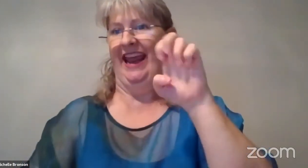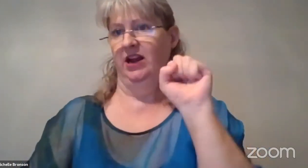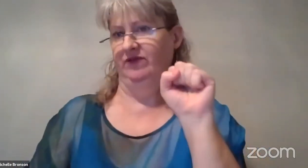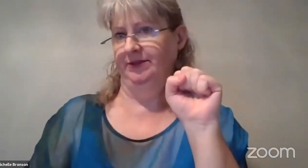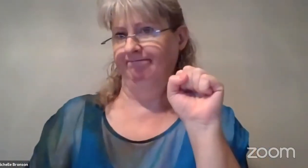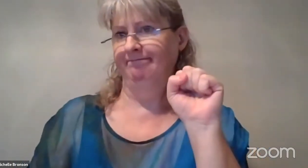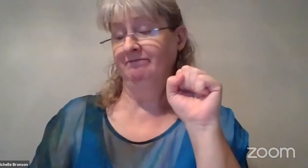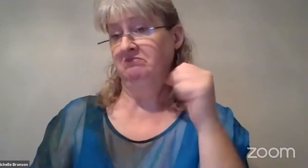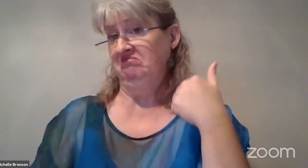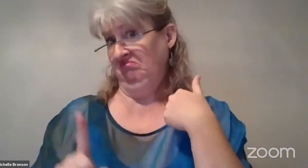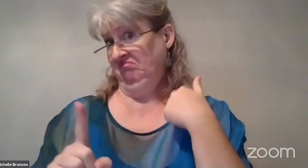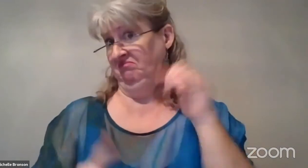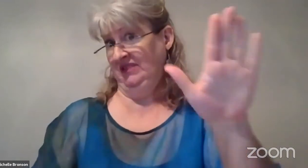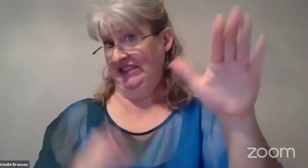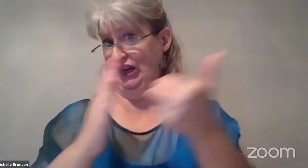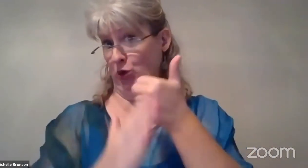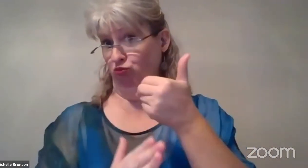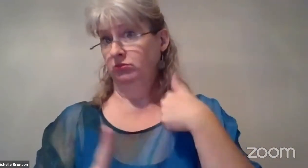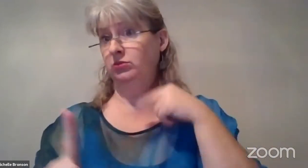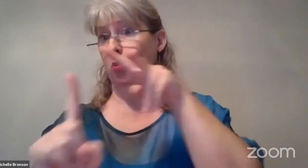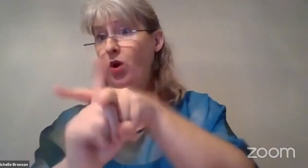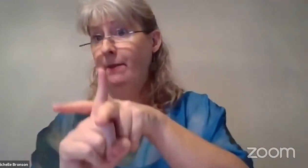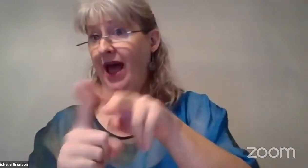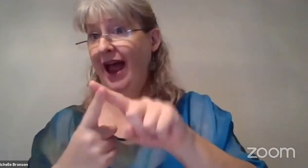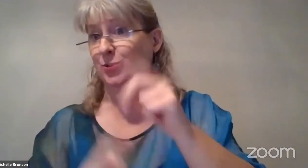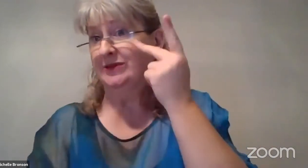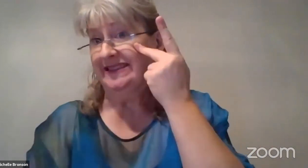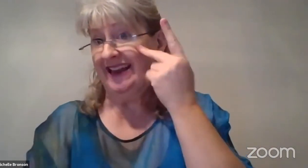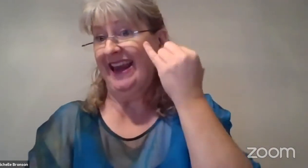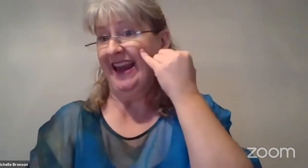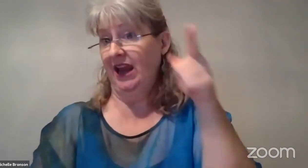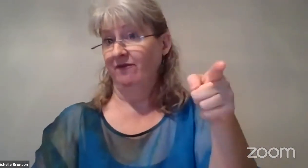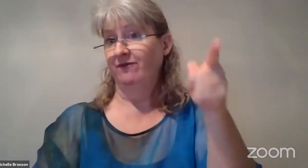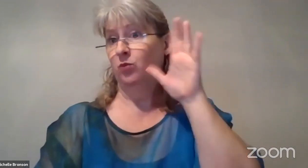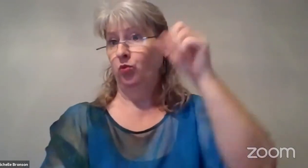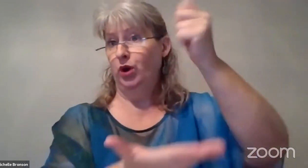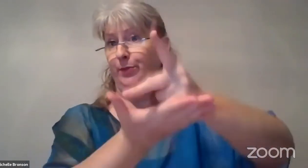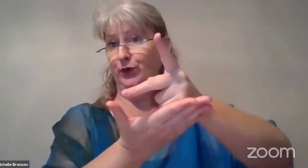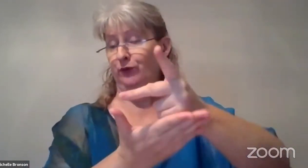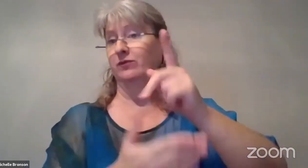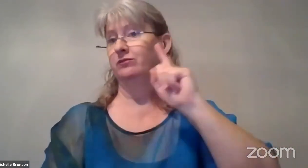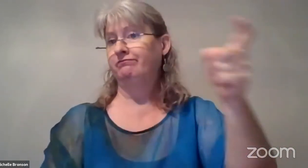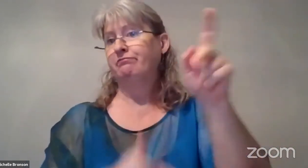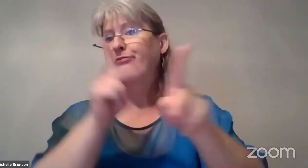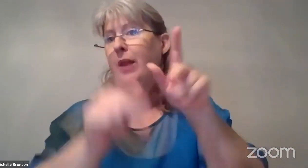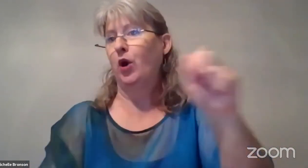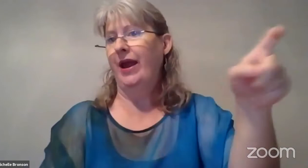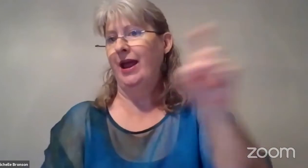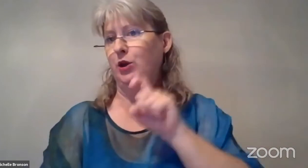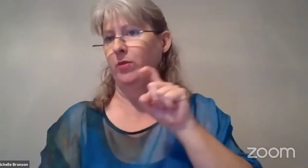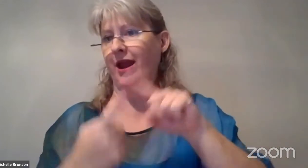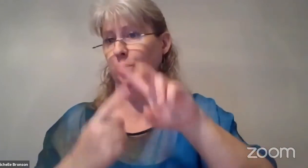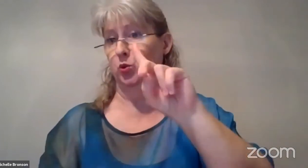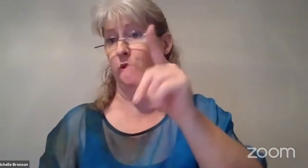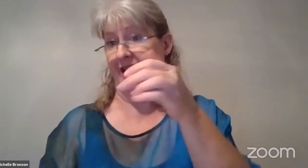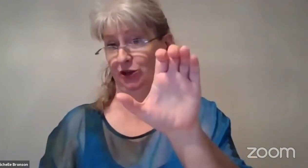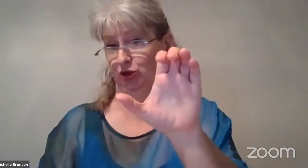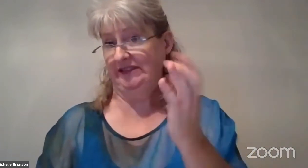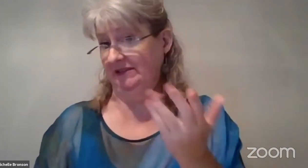Monterey County Gives program. It is a new program. We have applied. We will wait for approval,